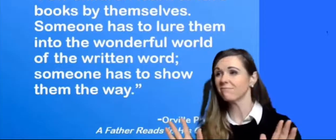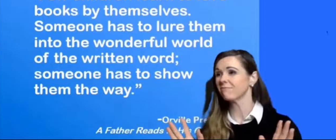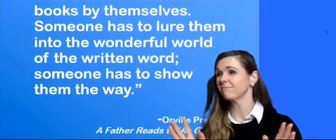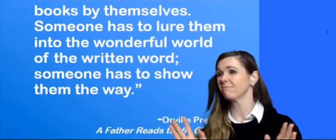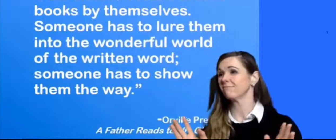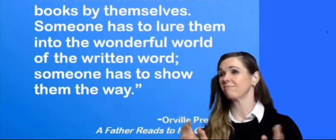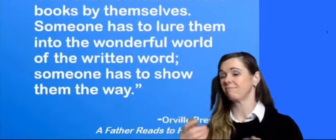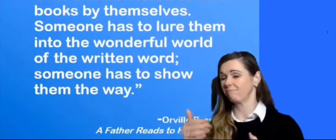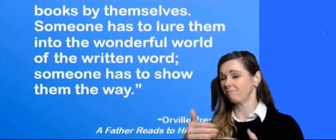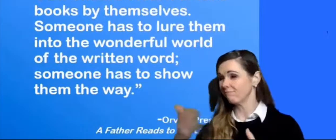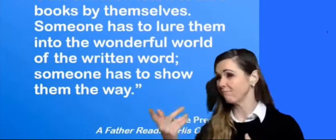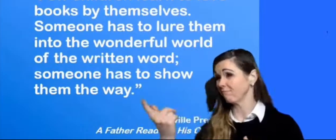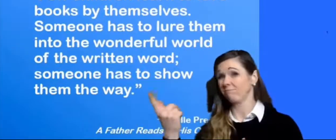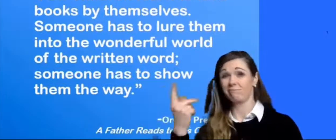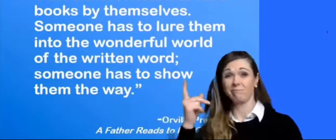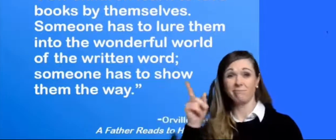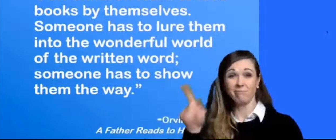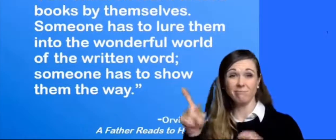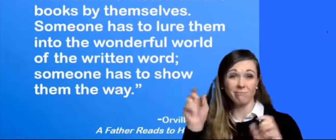to.